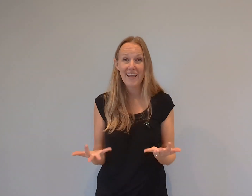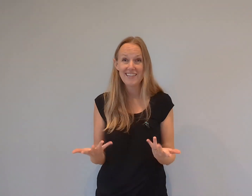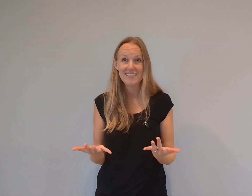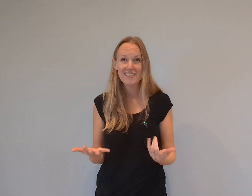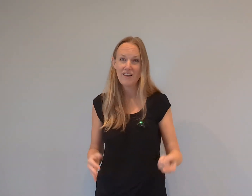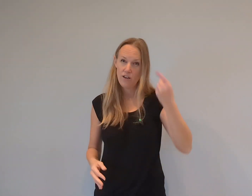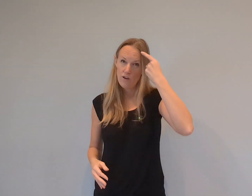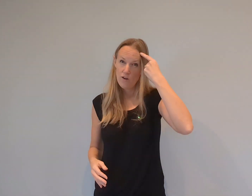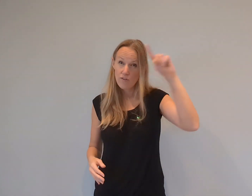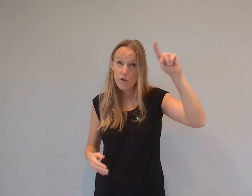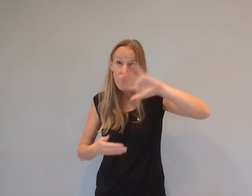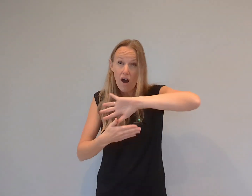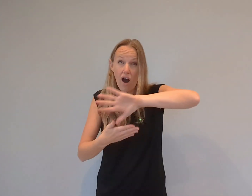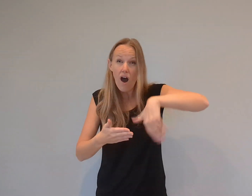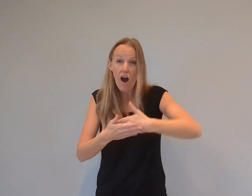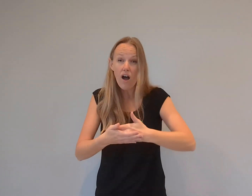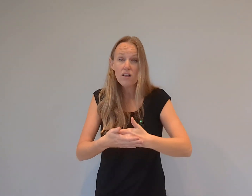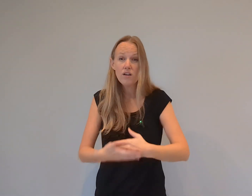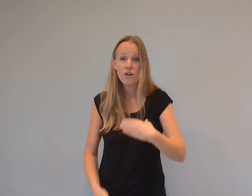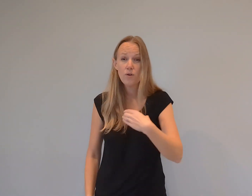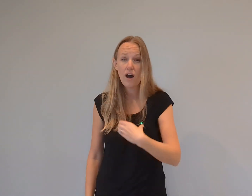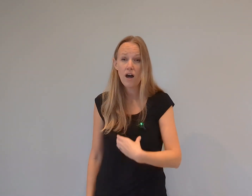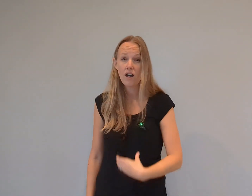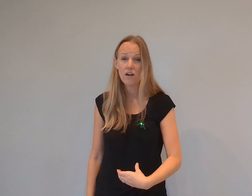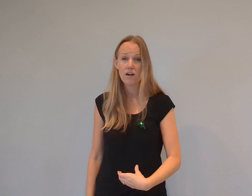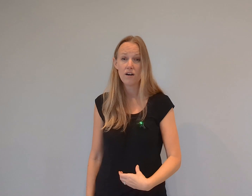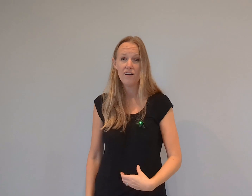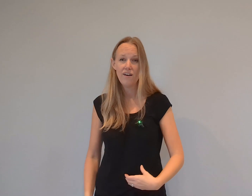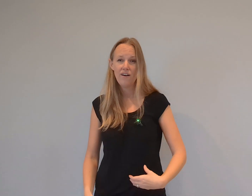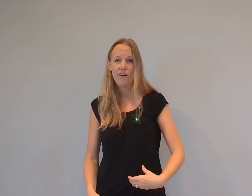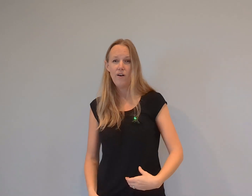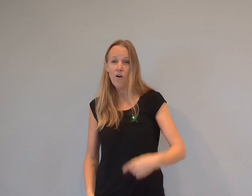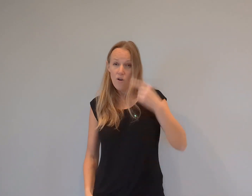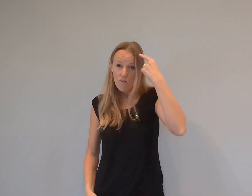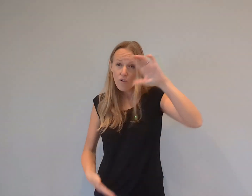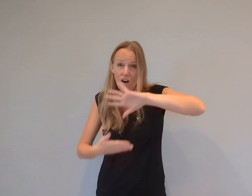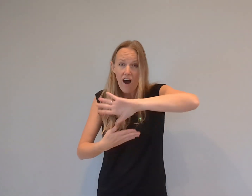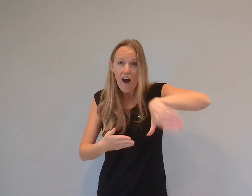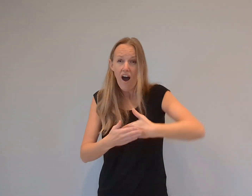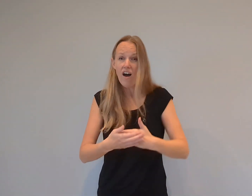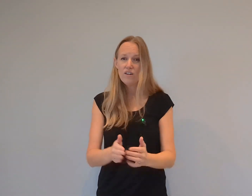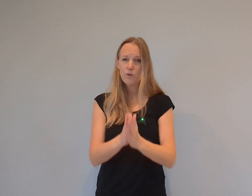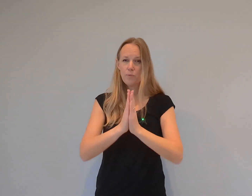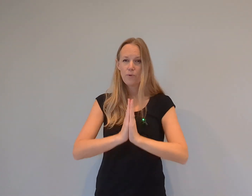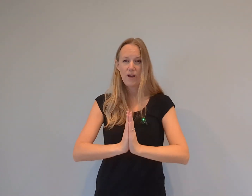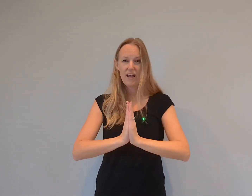wait, for all who hunger, for all who